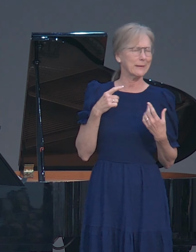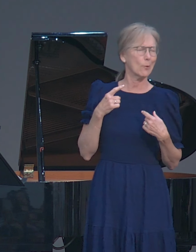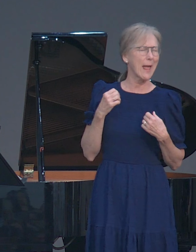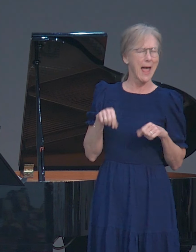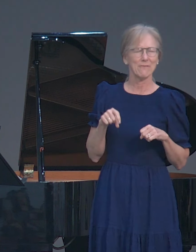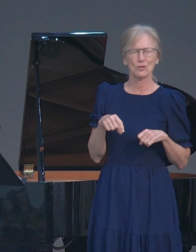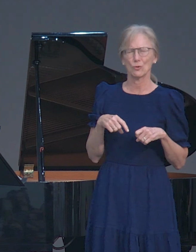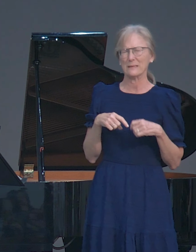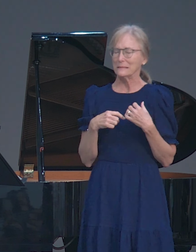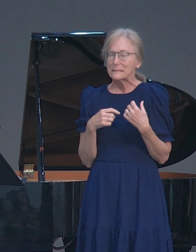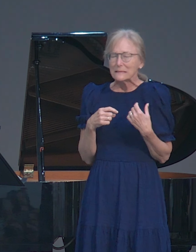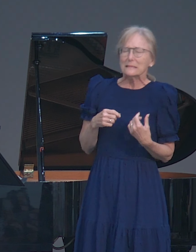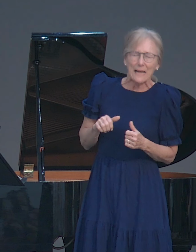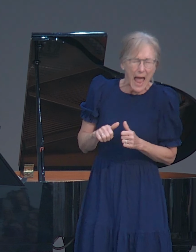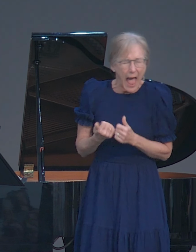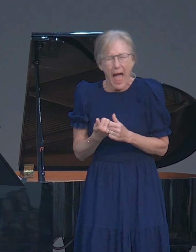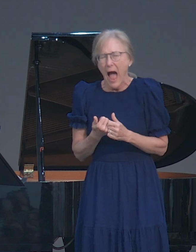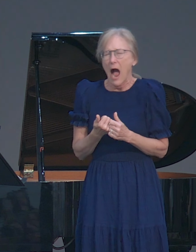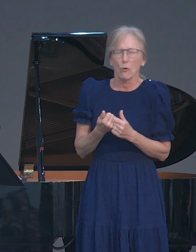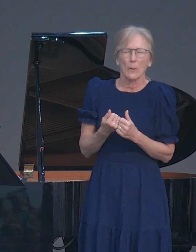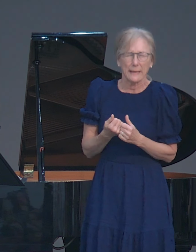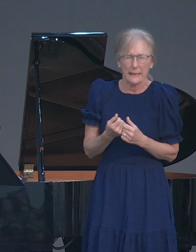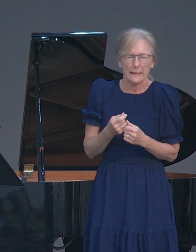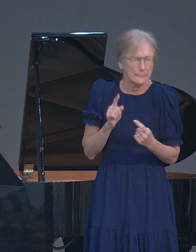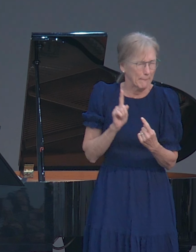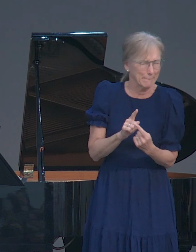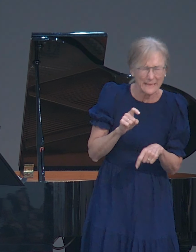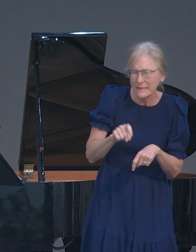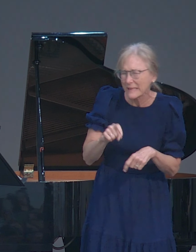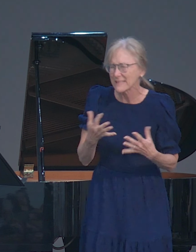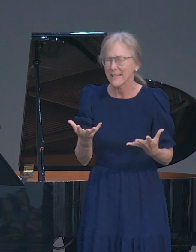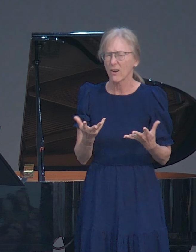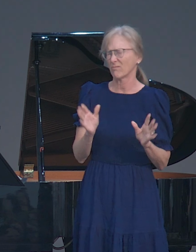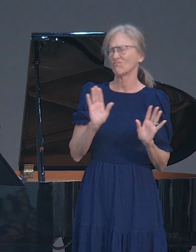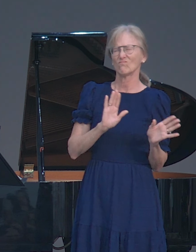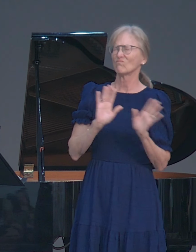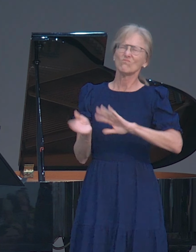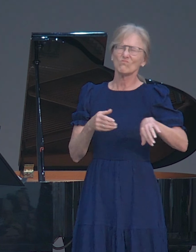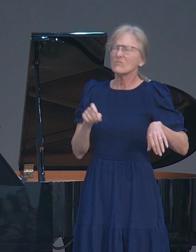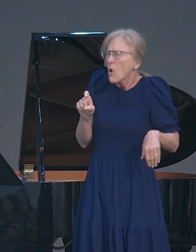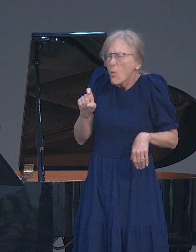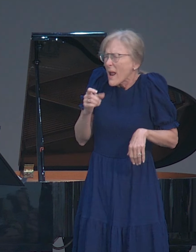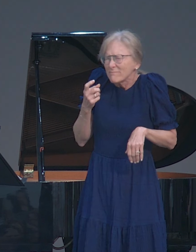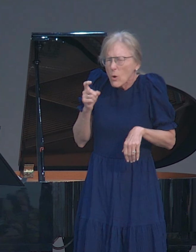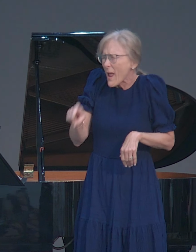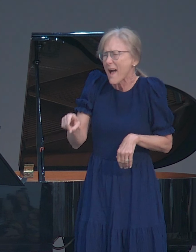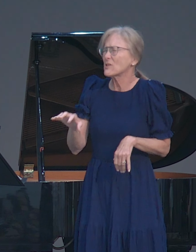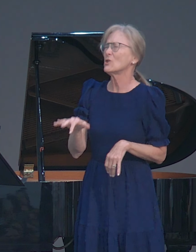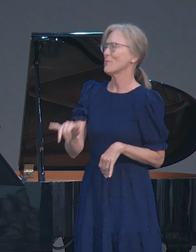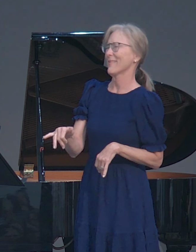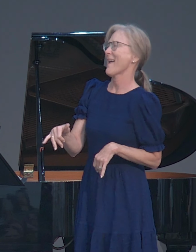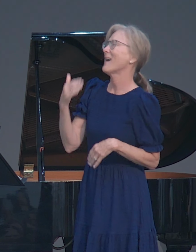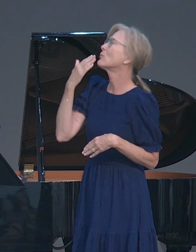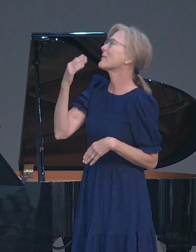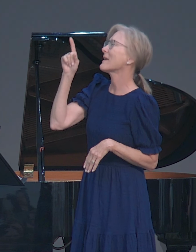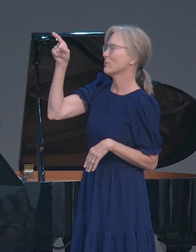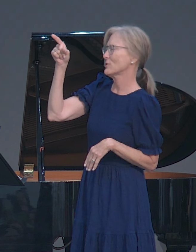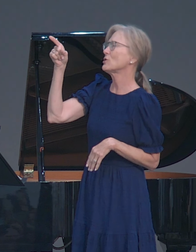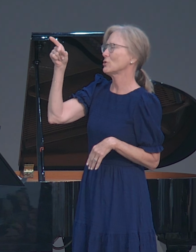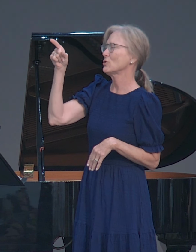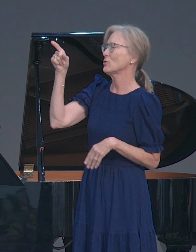to hold together because You're the one holding them together. Lord, we also ask that You would be